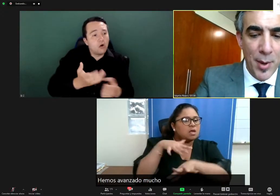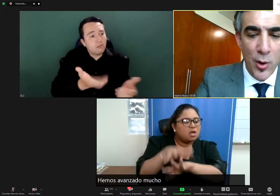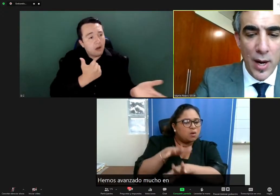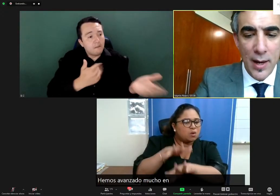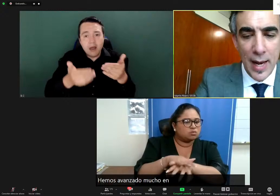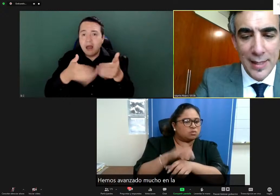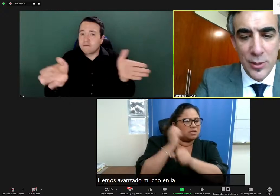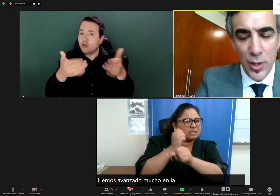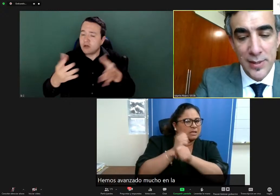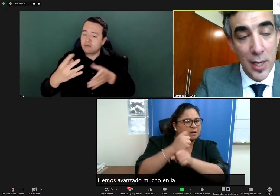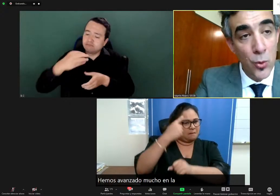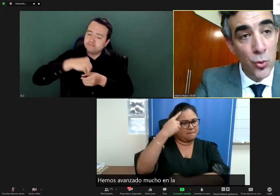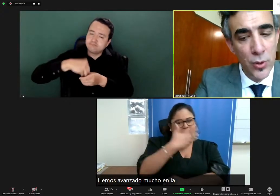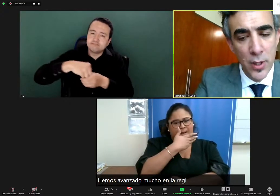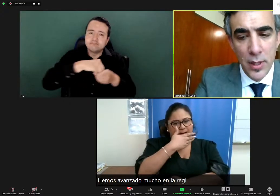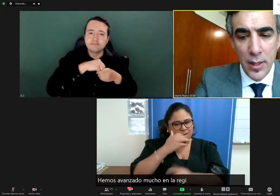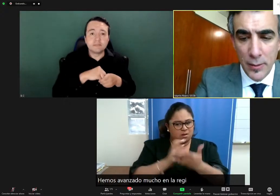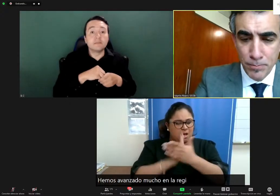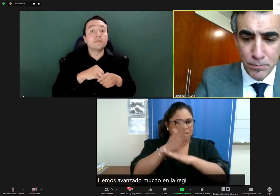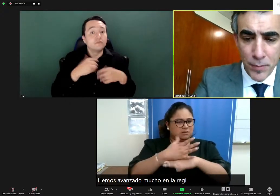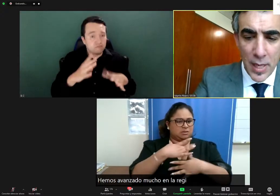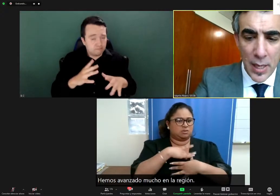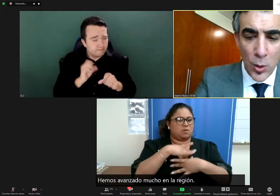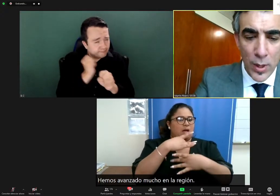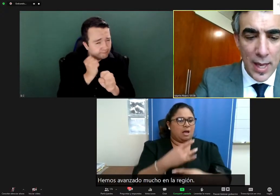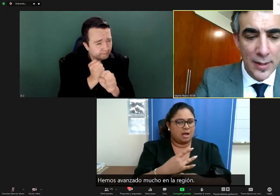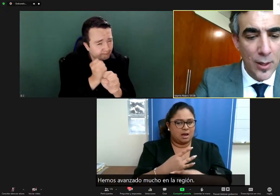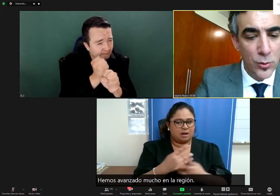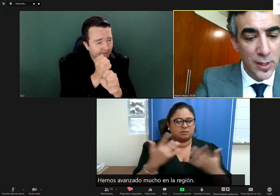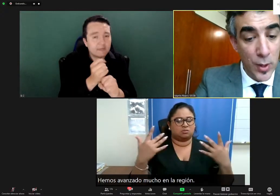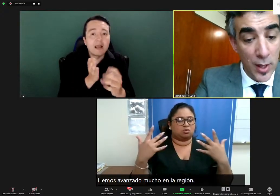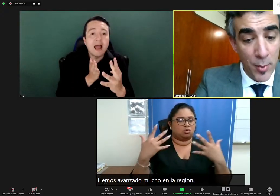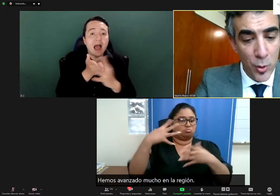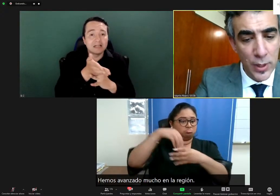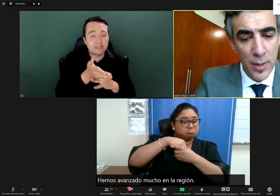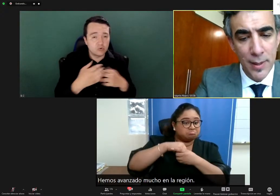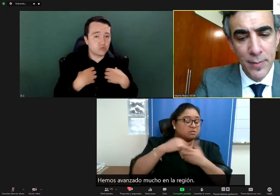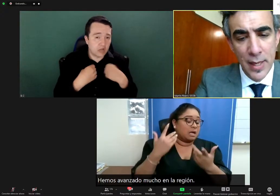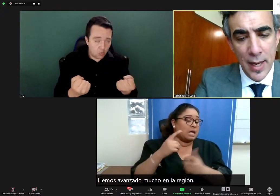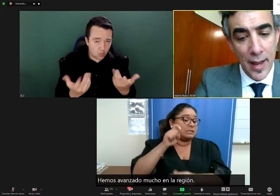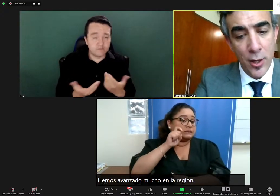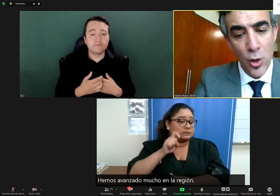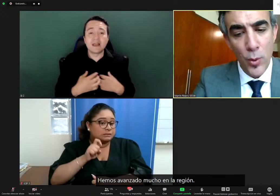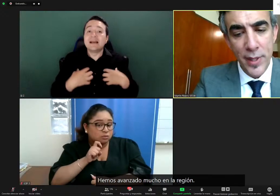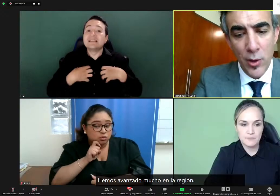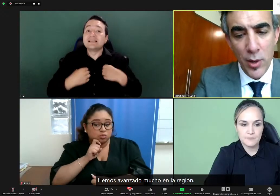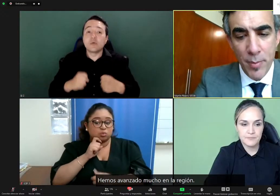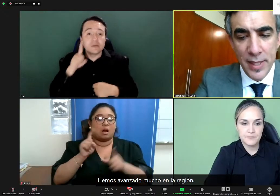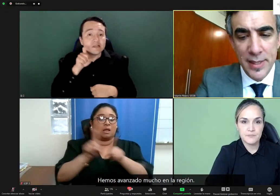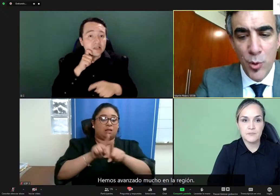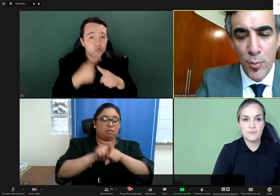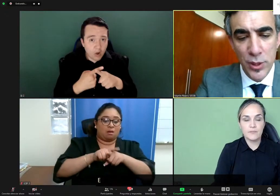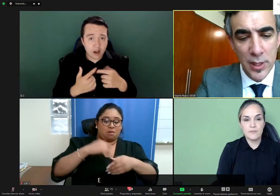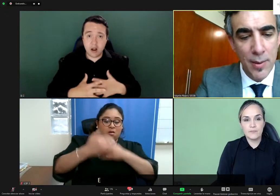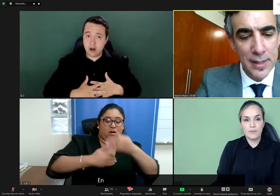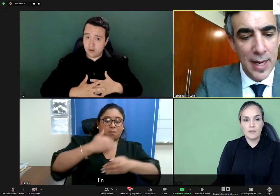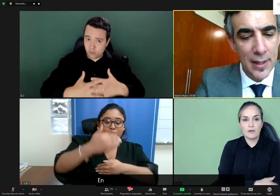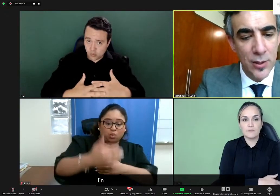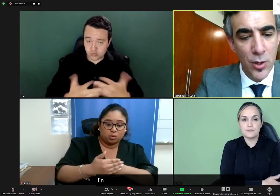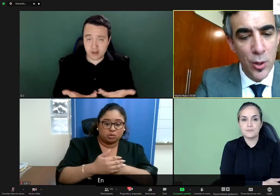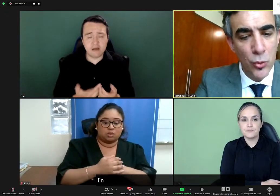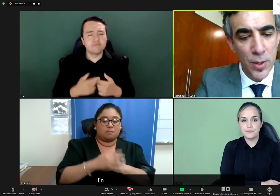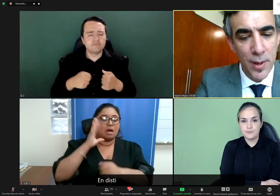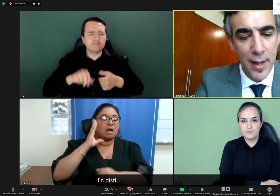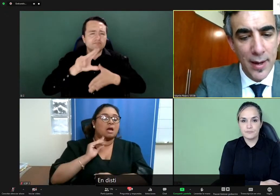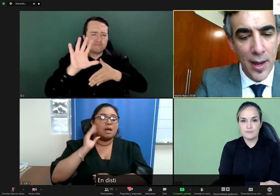labor markets we work to improve the access to health including sexual reproductive health that the region